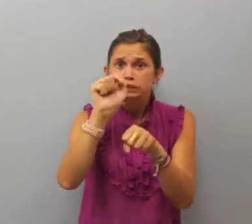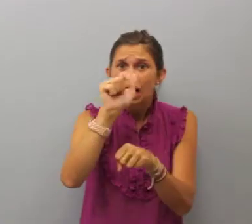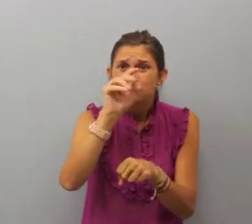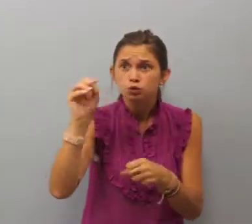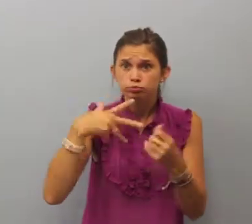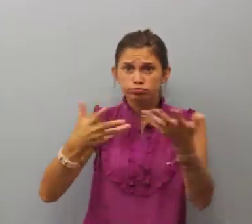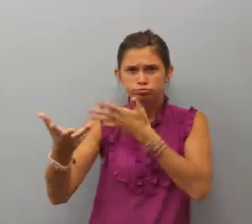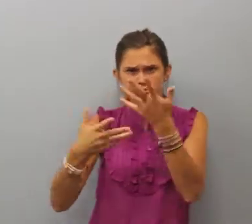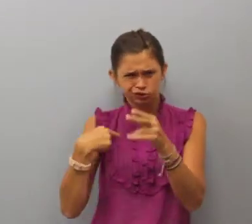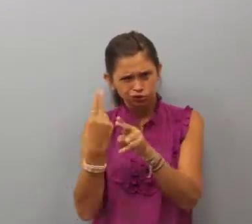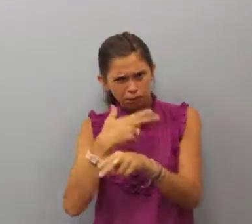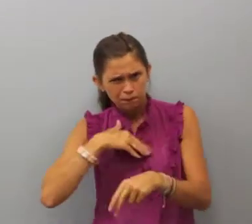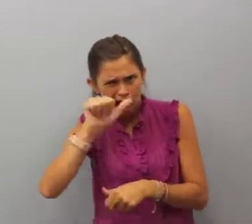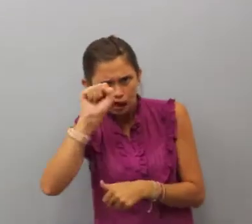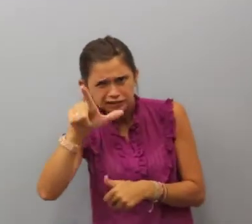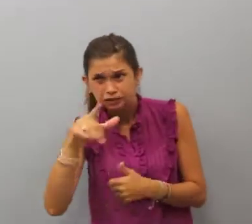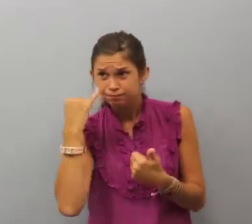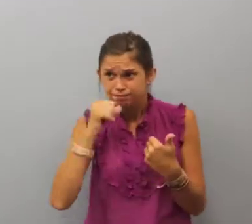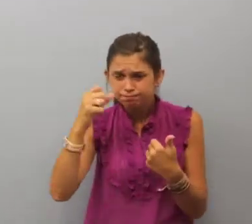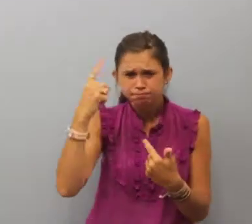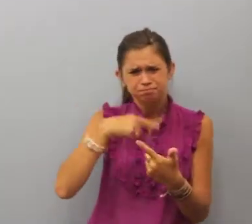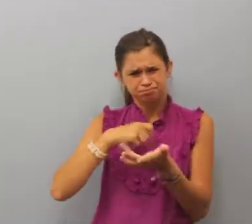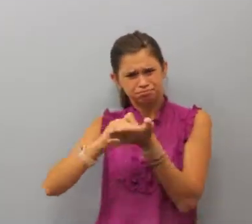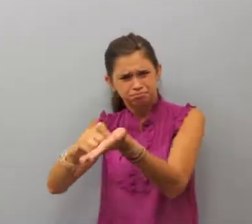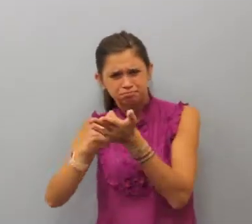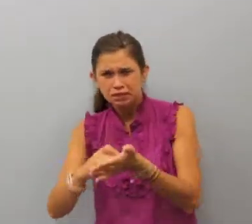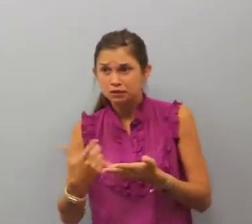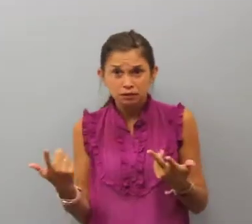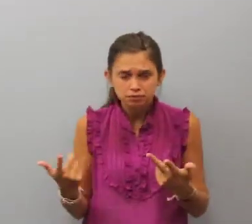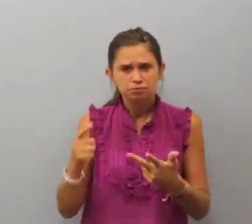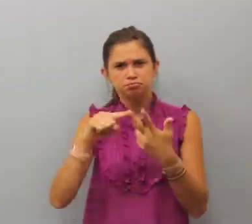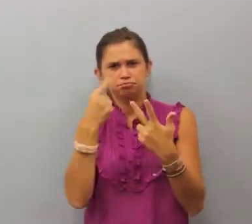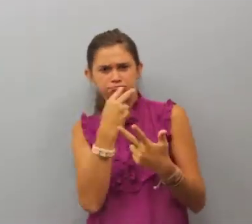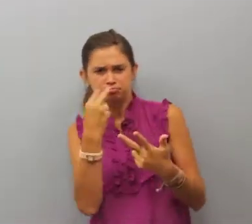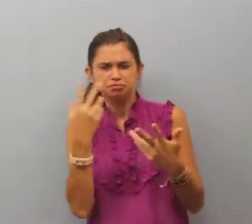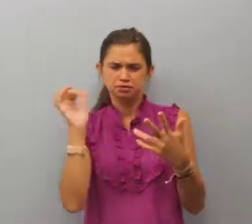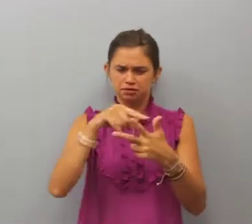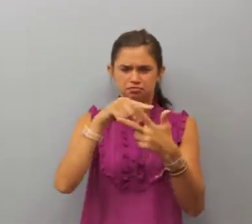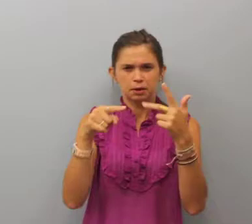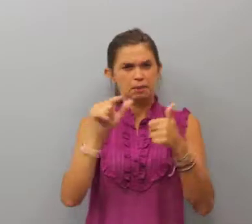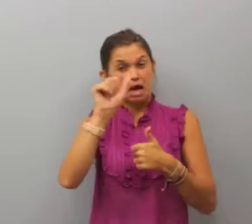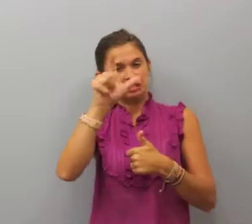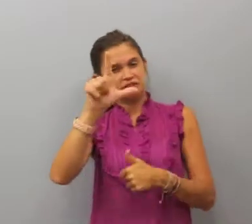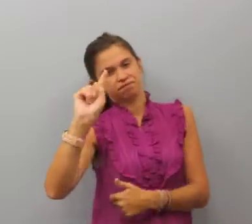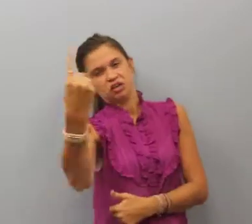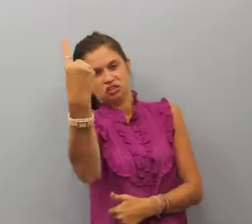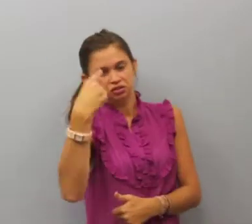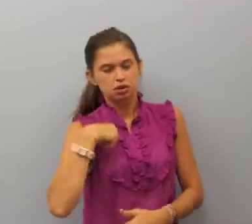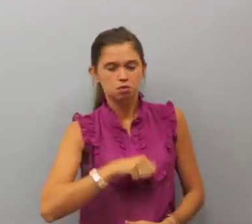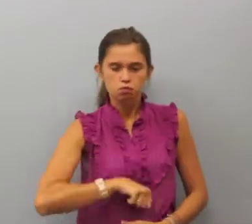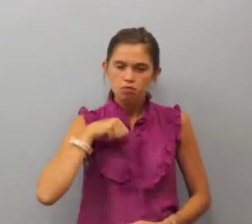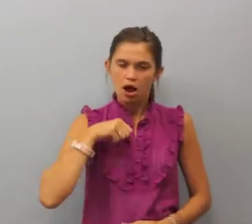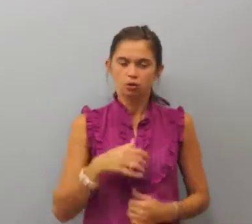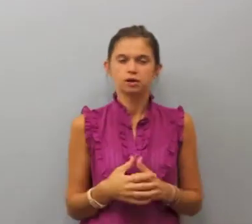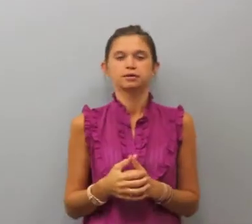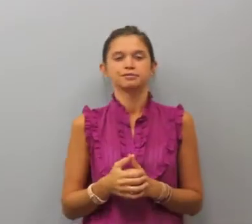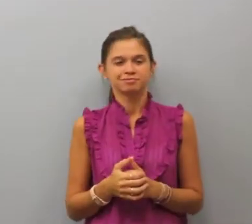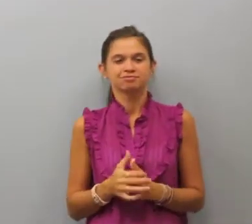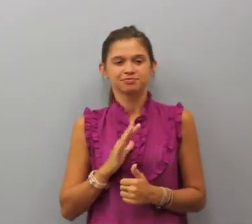I felt okay to be who I am as a deaf person, knowing who I am. American Sign Language. I'm